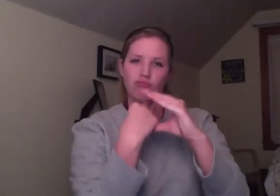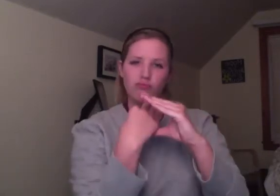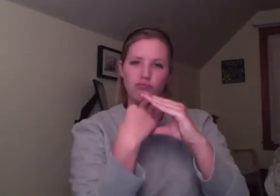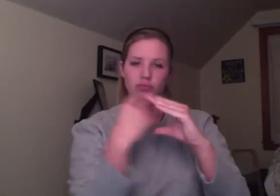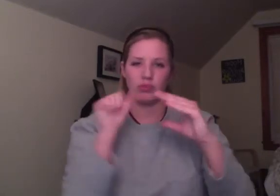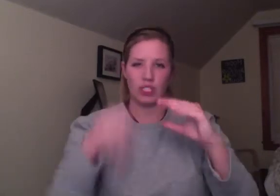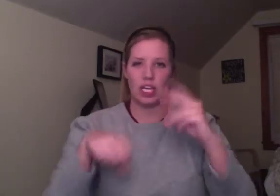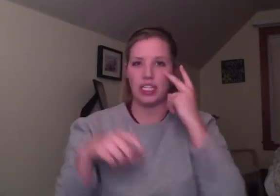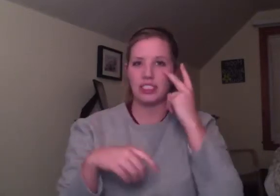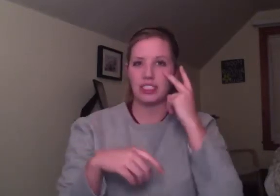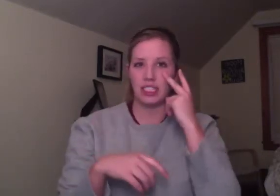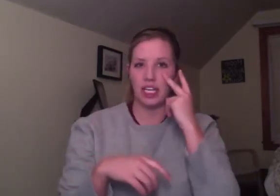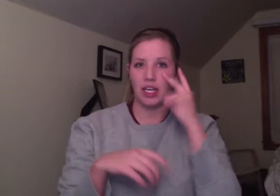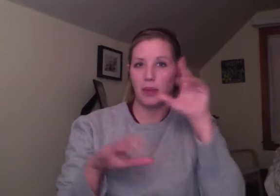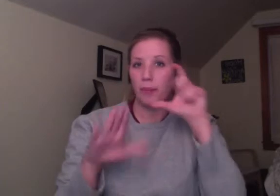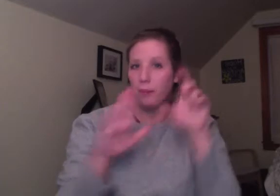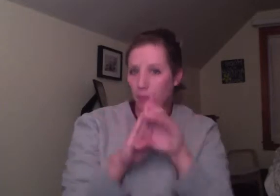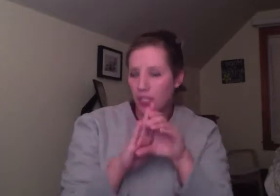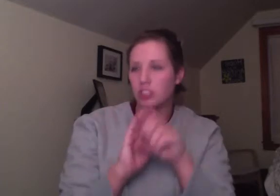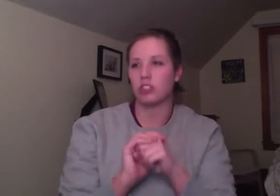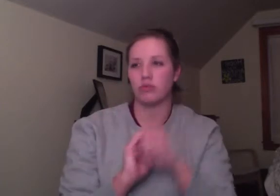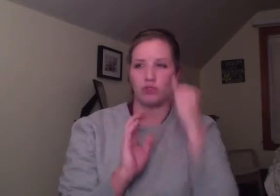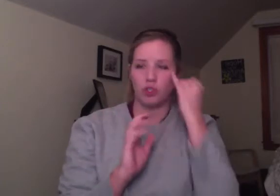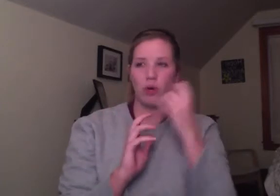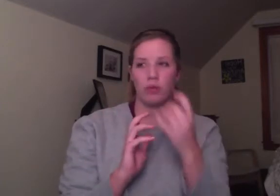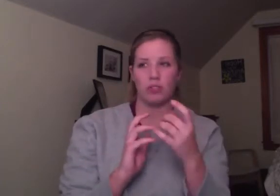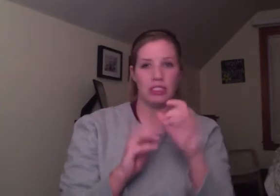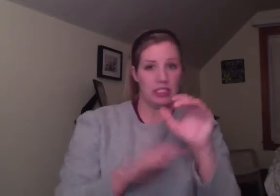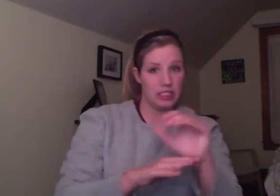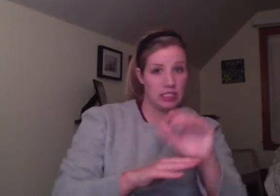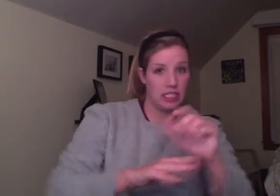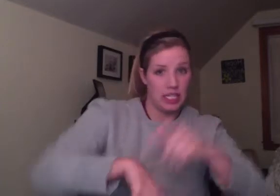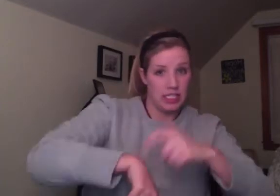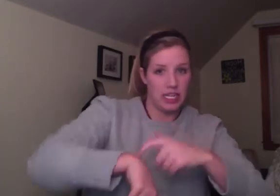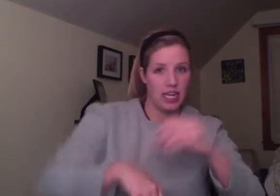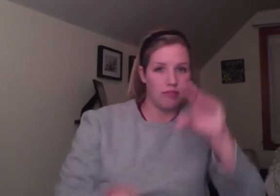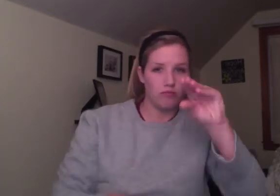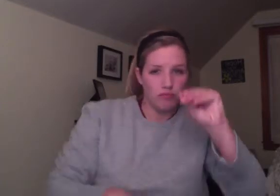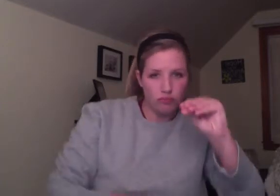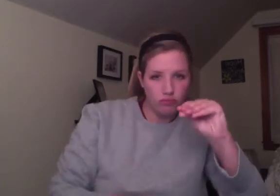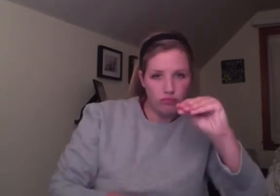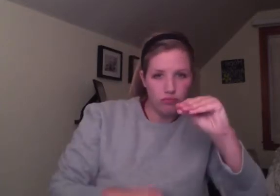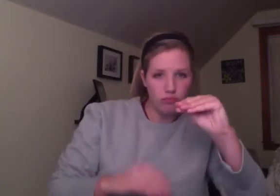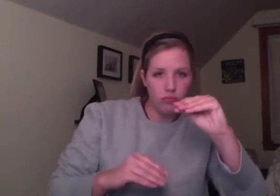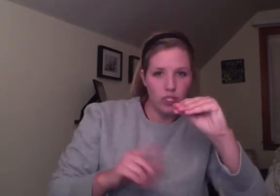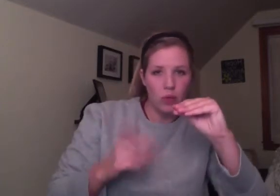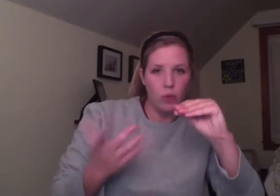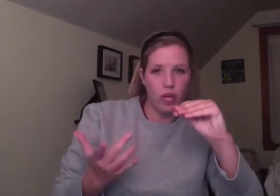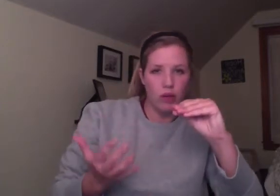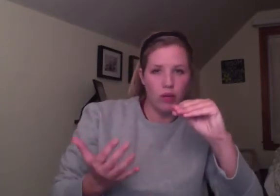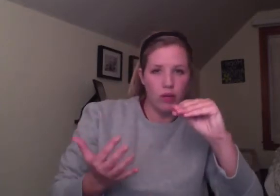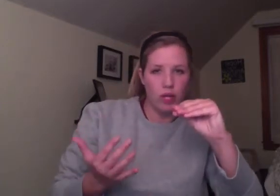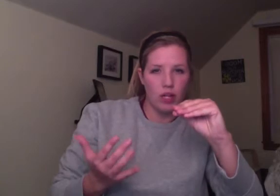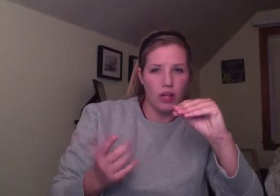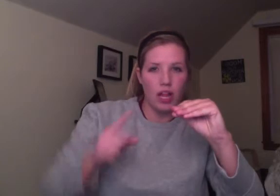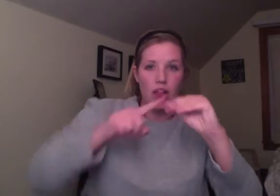open, there's no light around, so it's not exposing anything. So he would wait, and then as soon as a lightning bolt would strike, then he